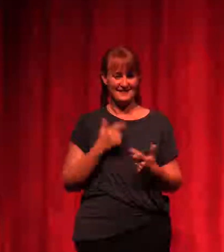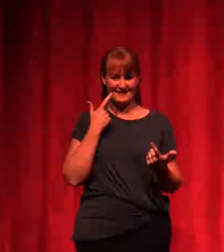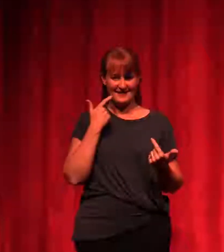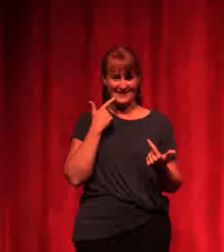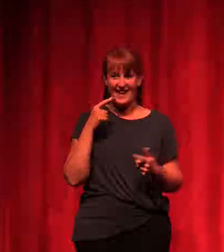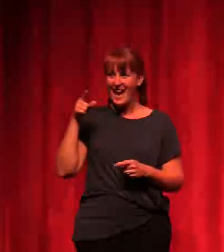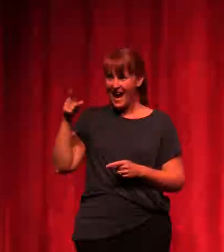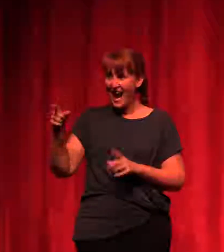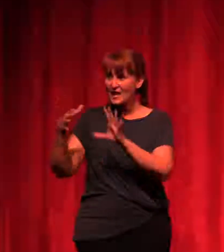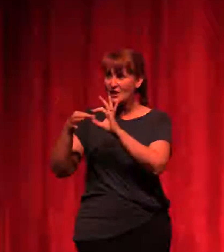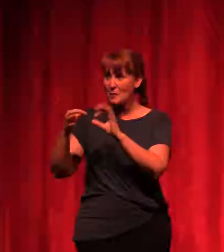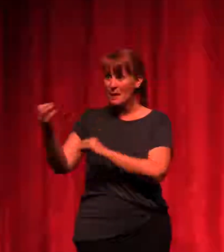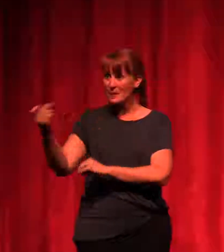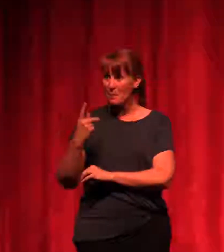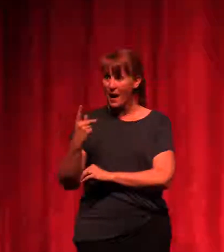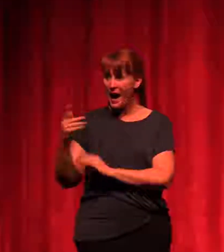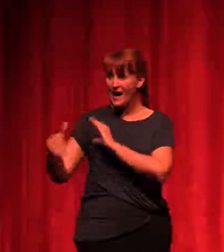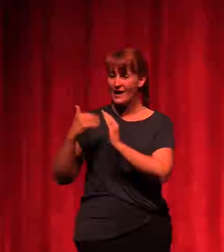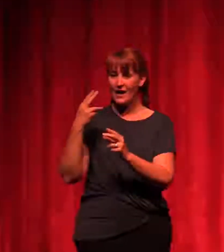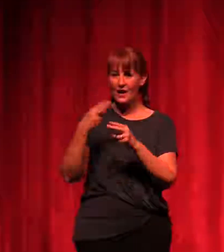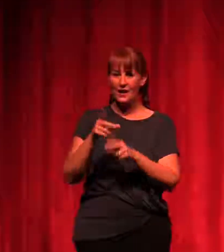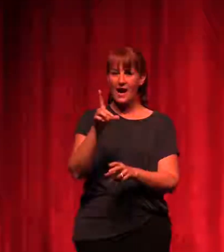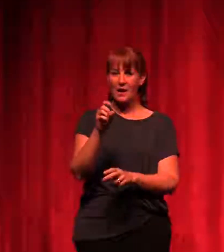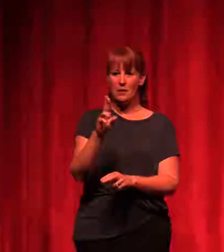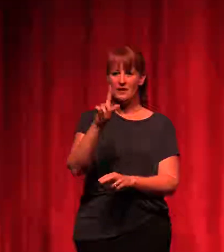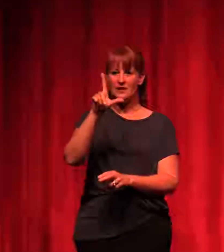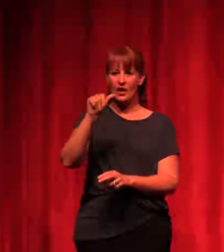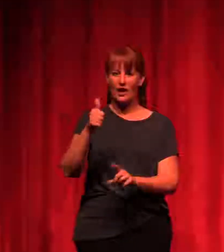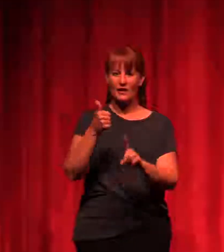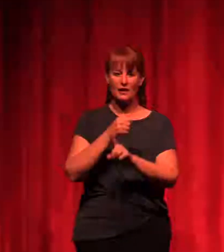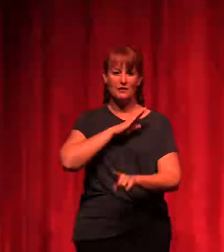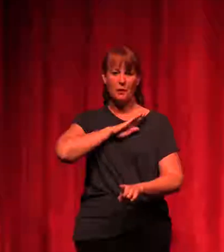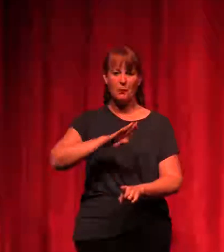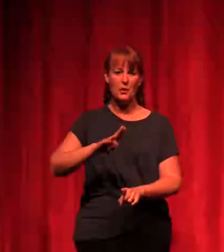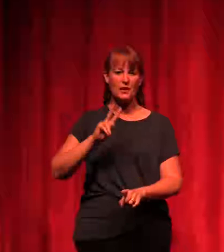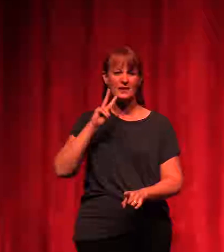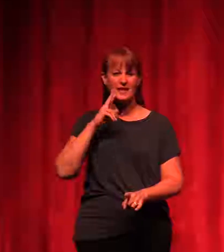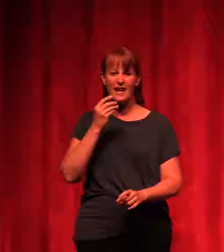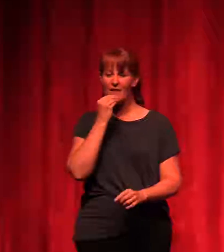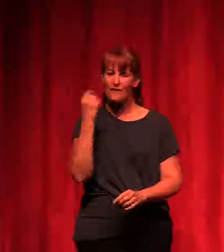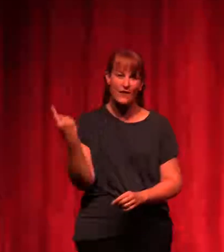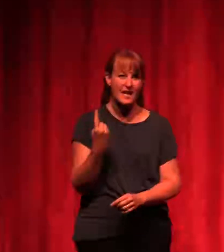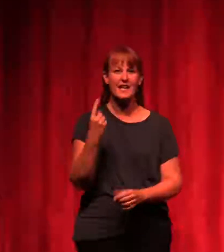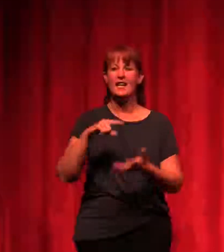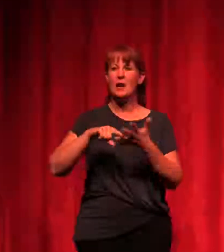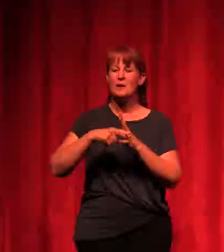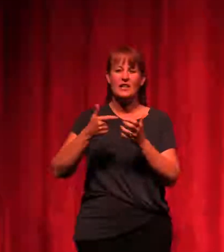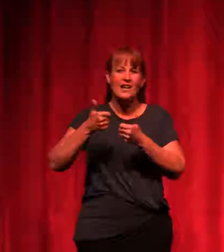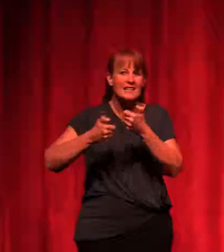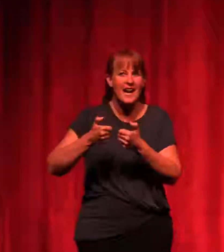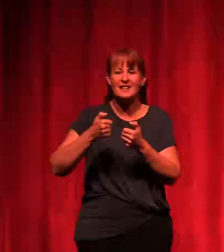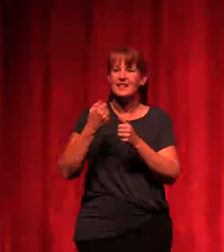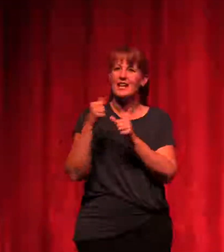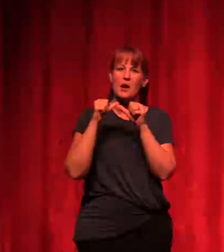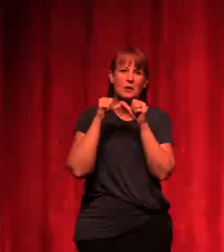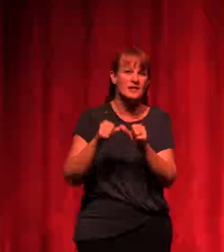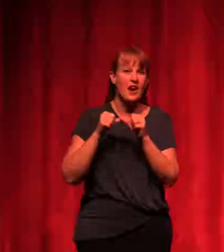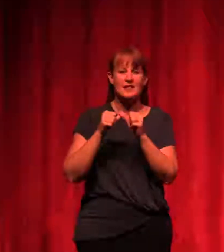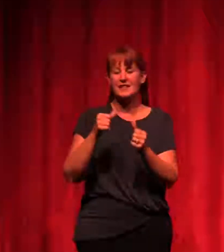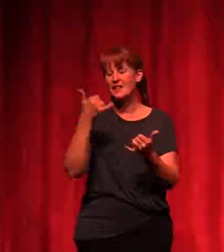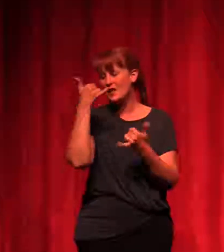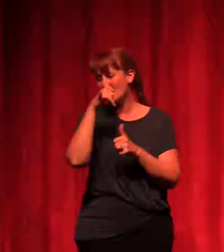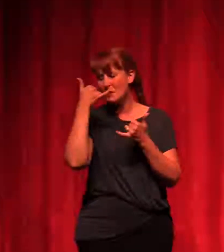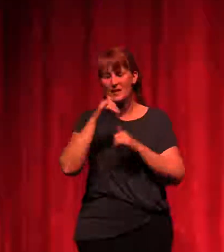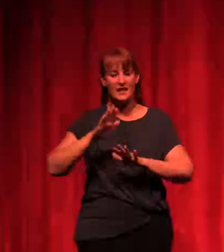And she messaged me back. And her name was Darla, and she was a Buddhist and a vegan, and we started texting, and it was like constant, just